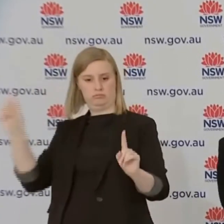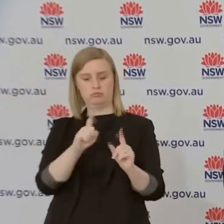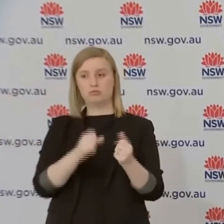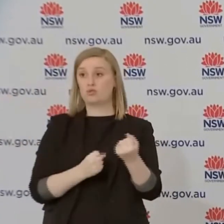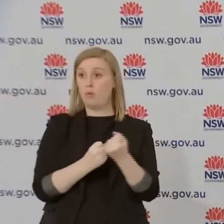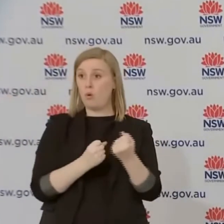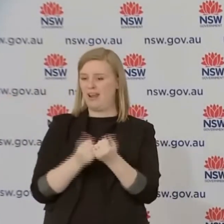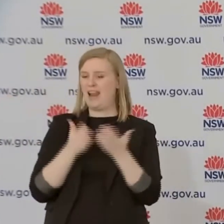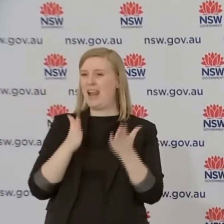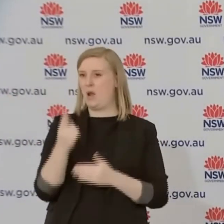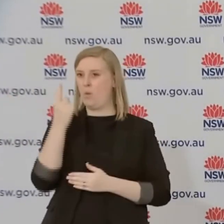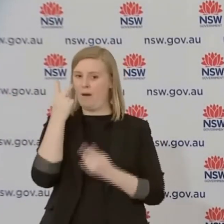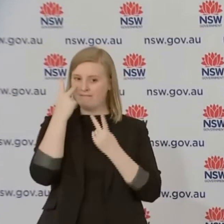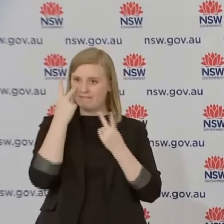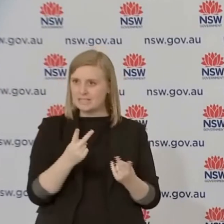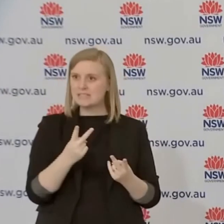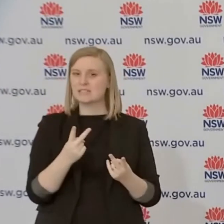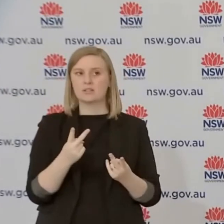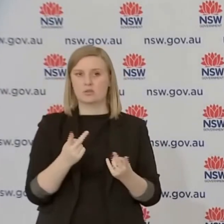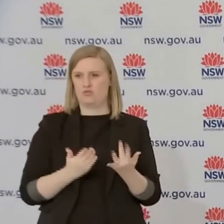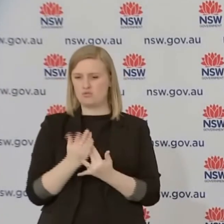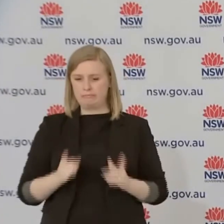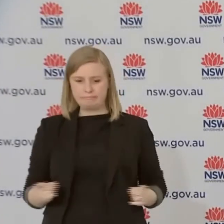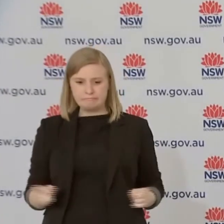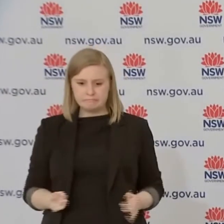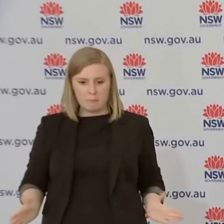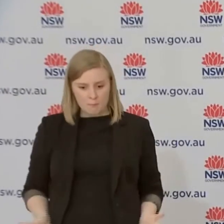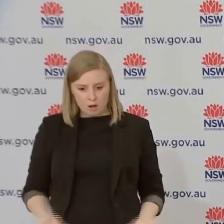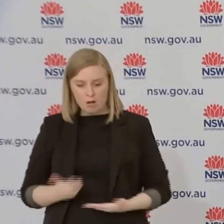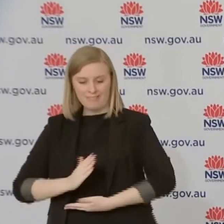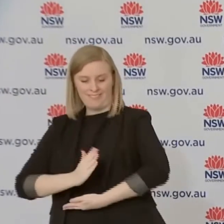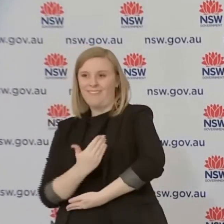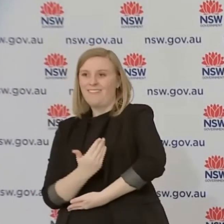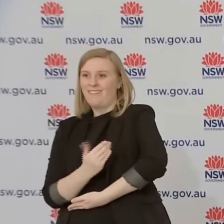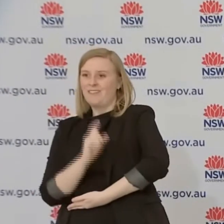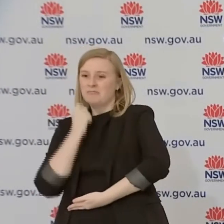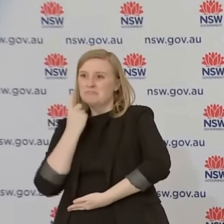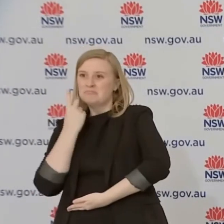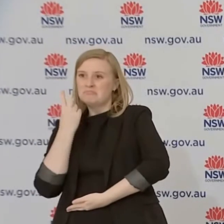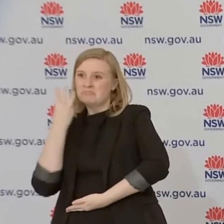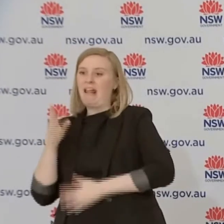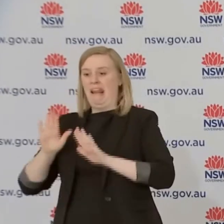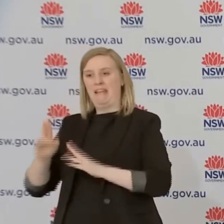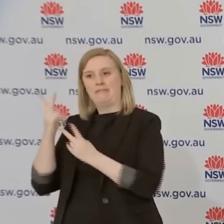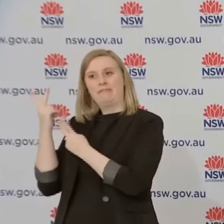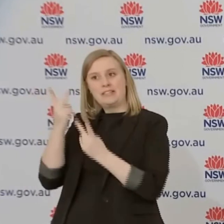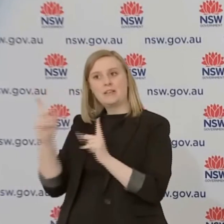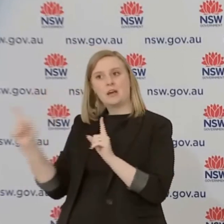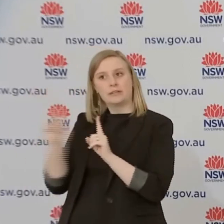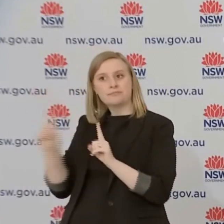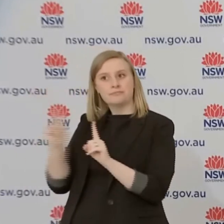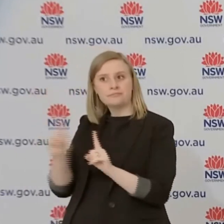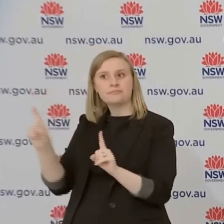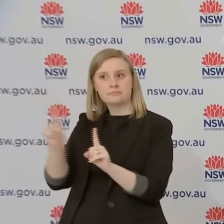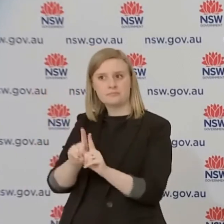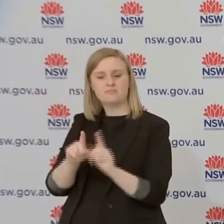them. Yes. Given the recent memo from the Ministry of Health asking all local health districts to allow pregnant women to have a